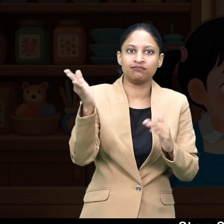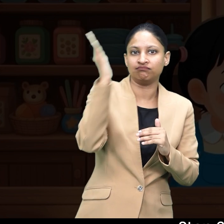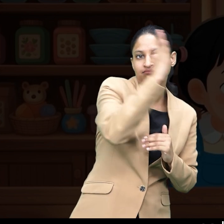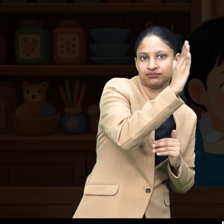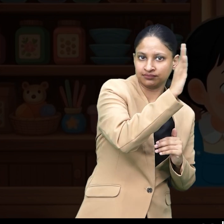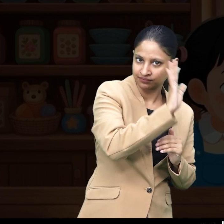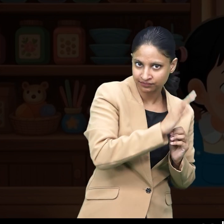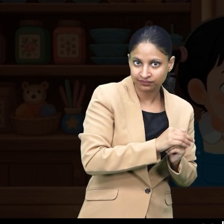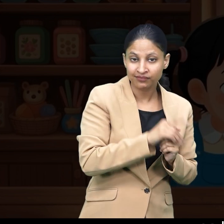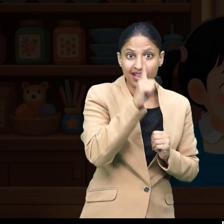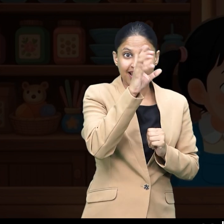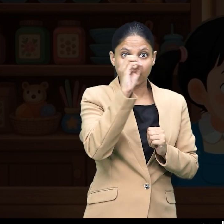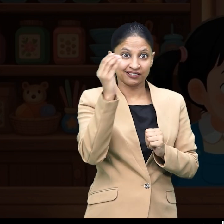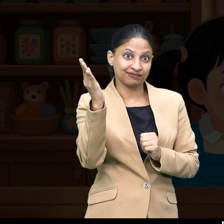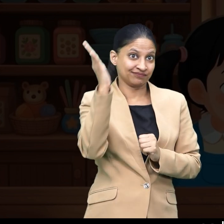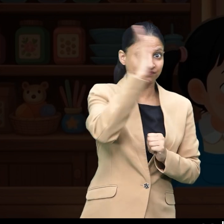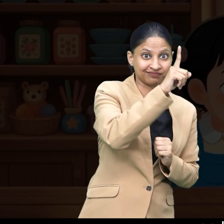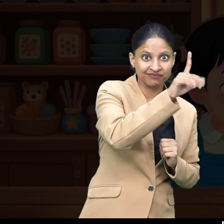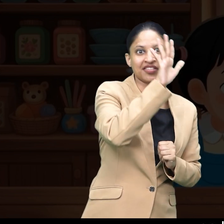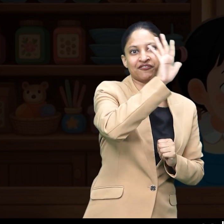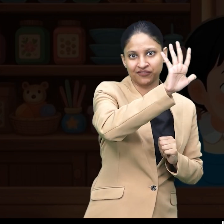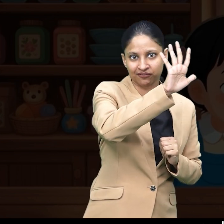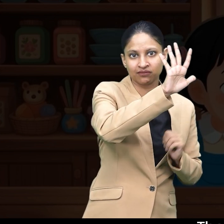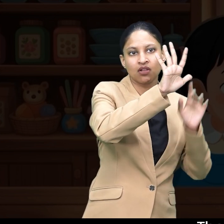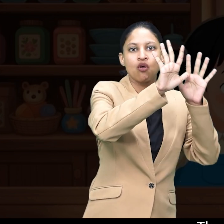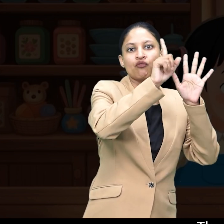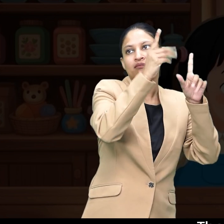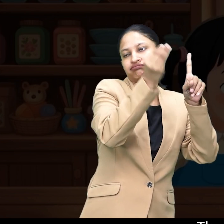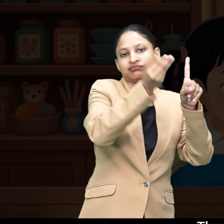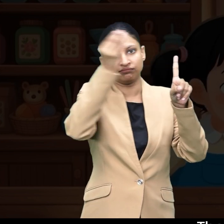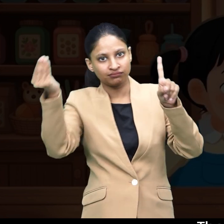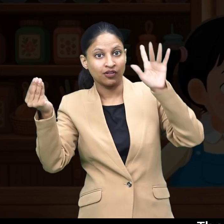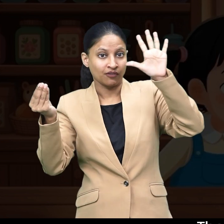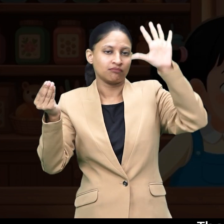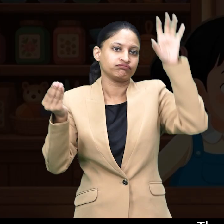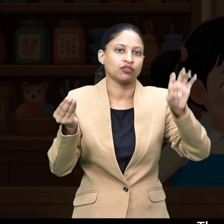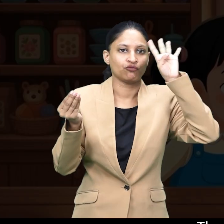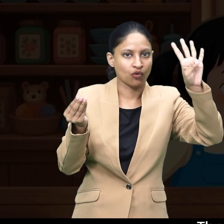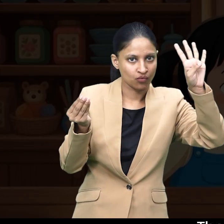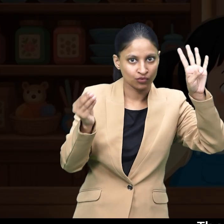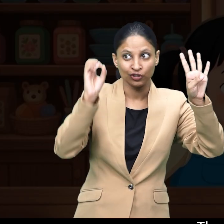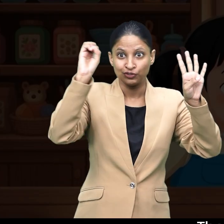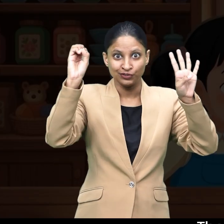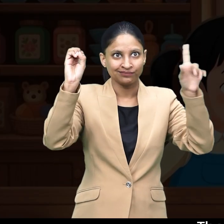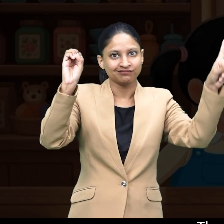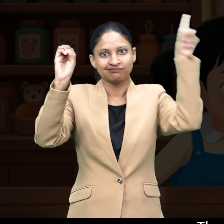help, so borrow from hundreds. The 500s become 4.